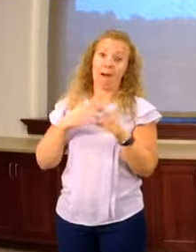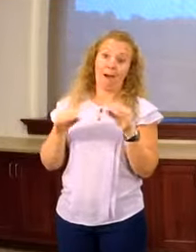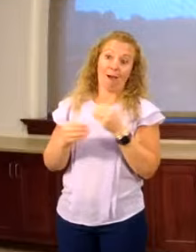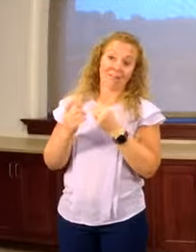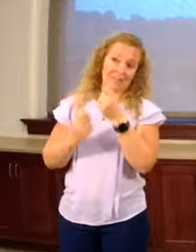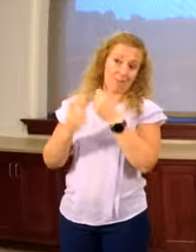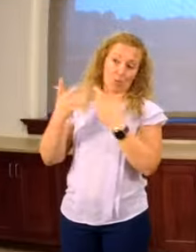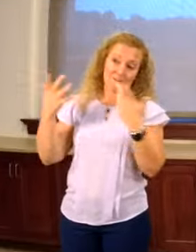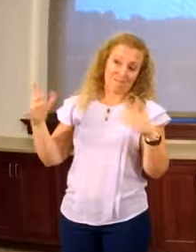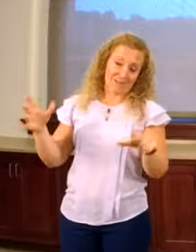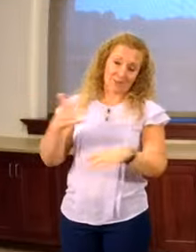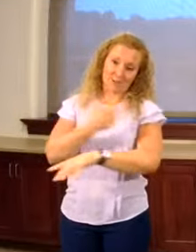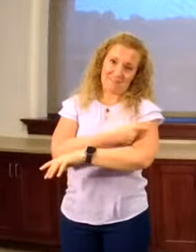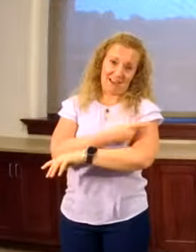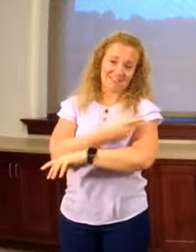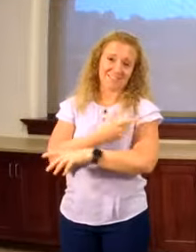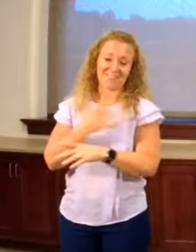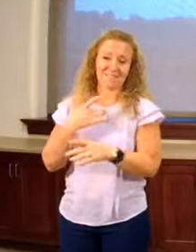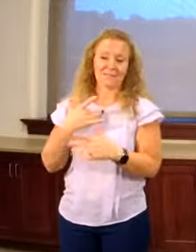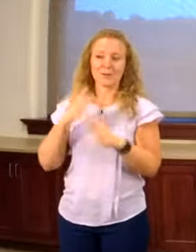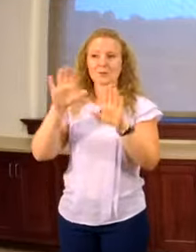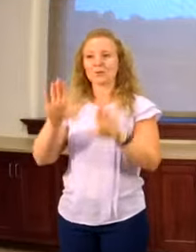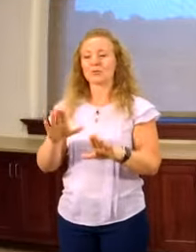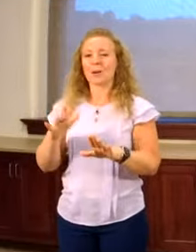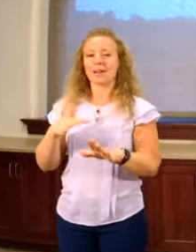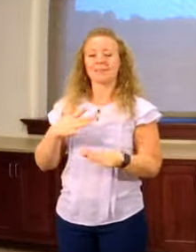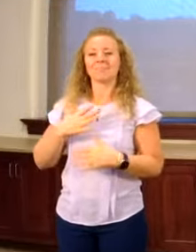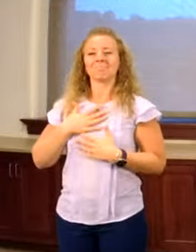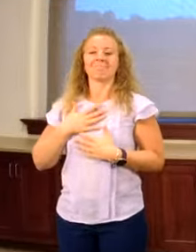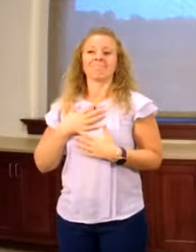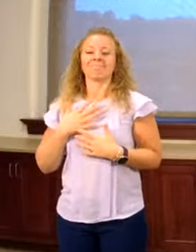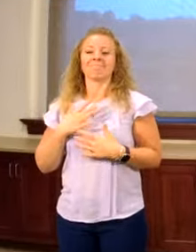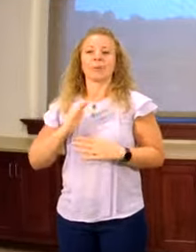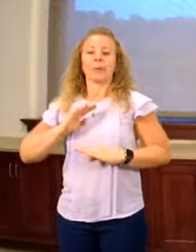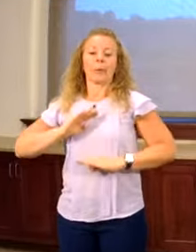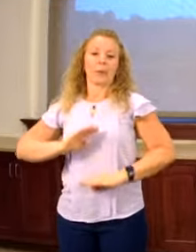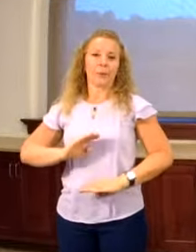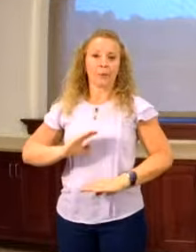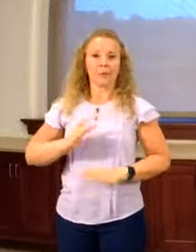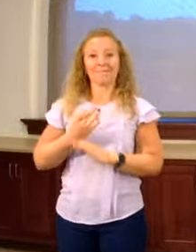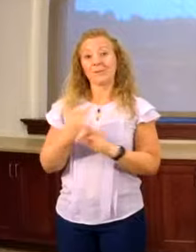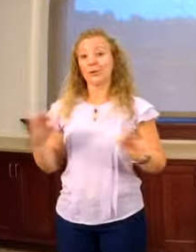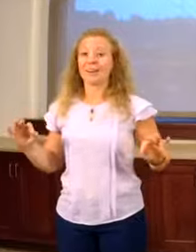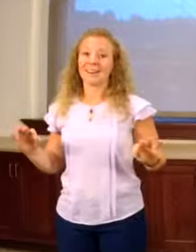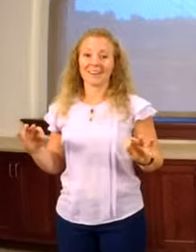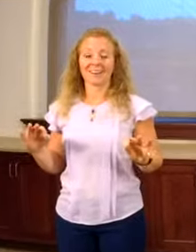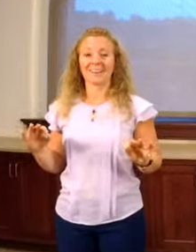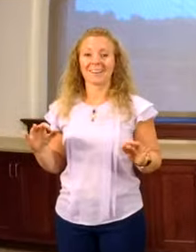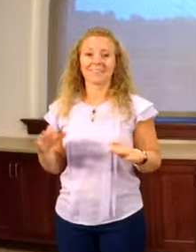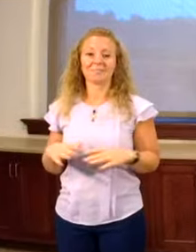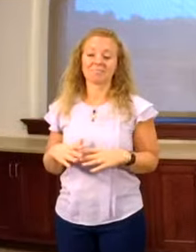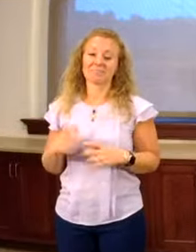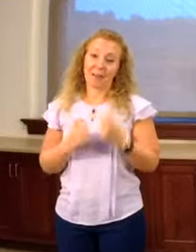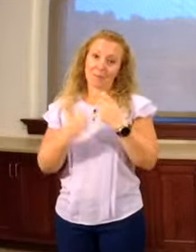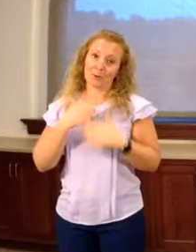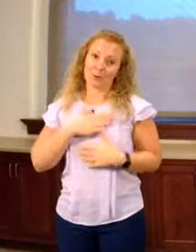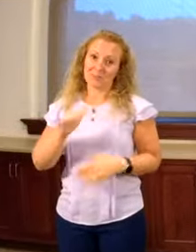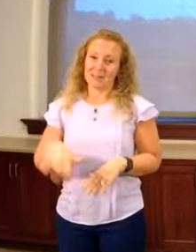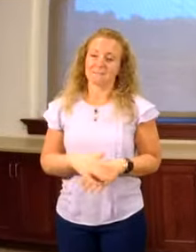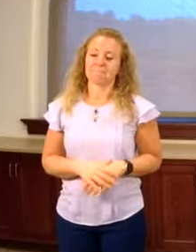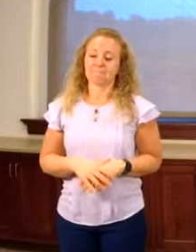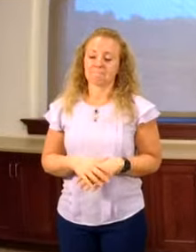office have also been vaccinated. It does give you that sense of relief and that sense of freedom that we all enjoy.